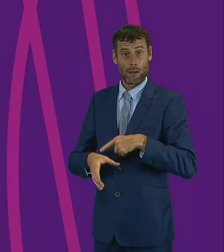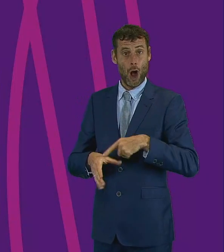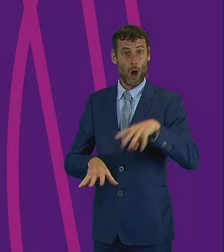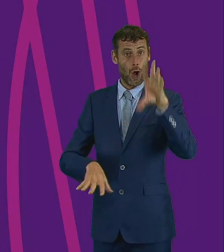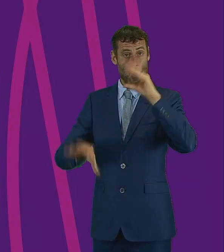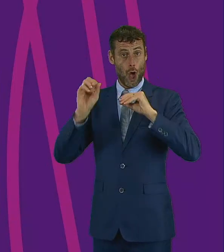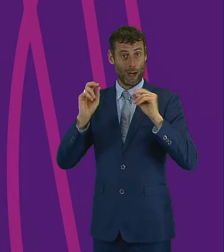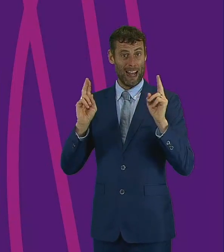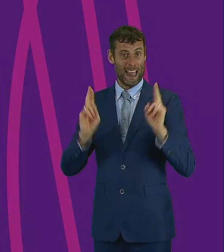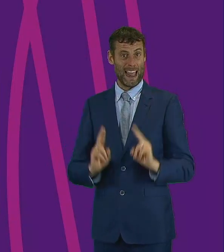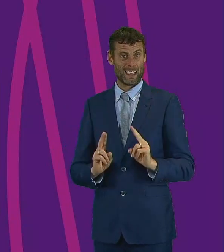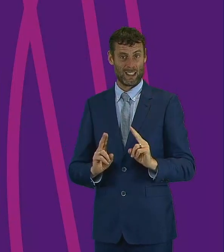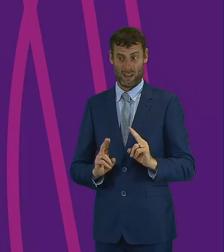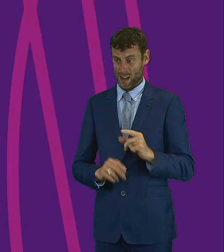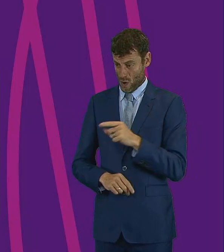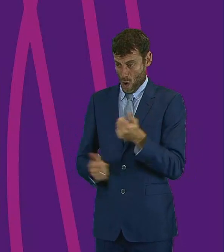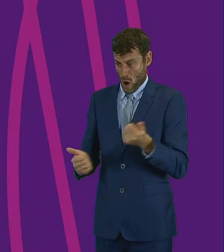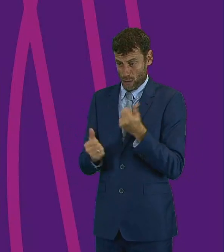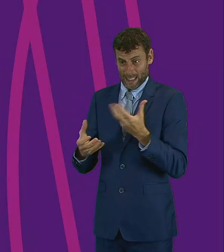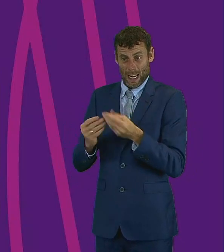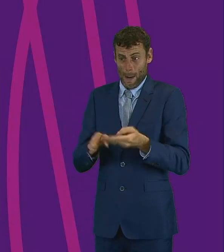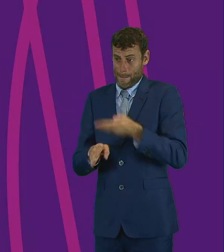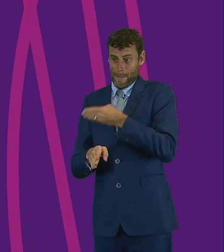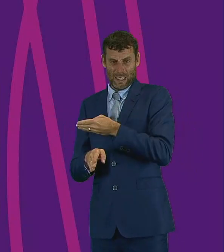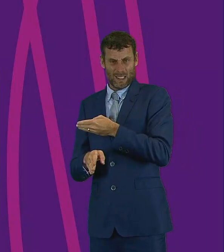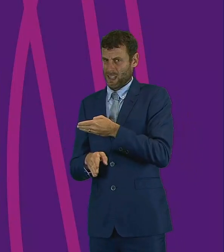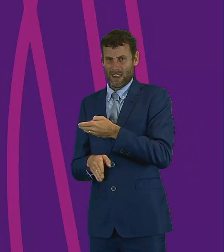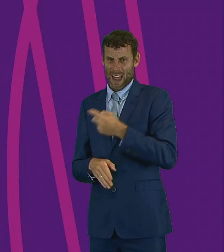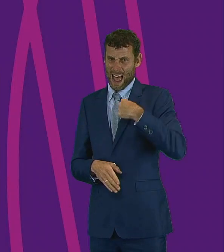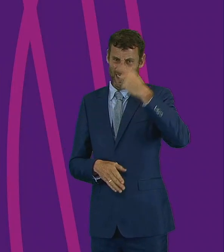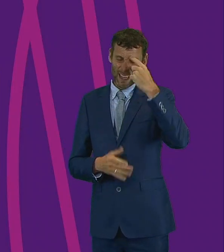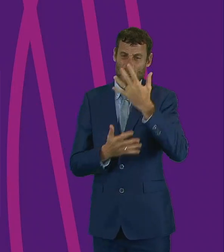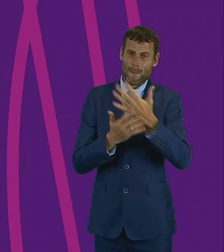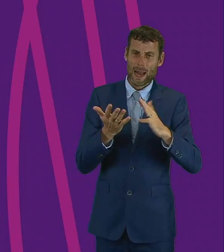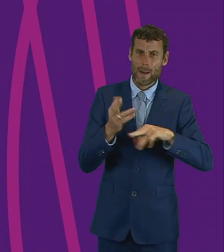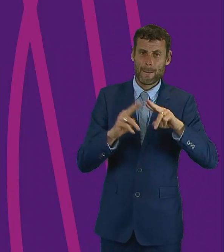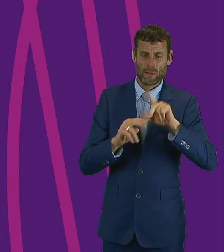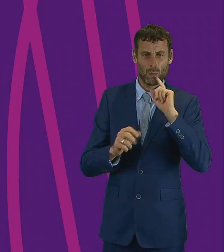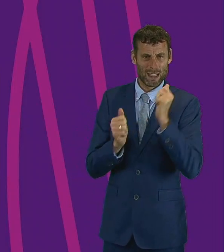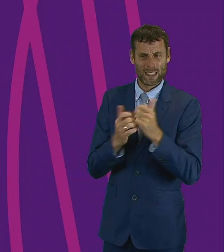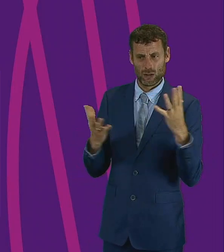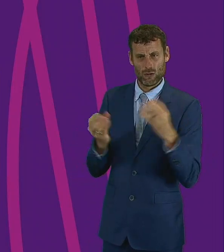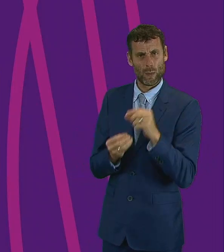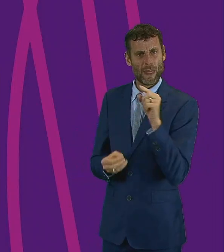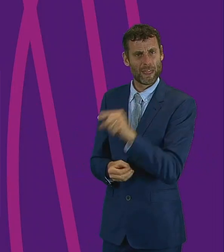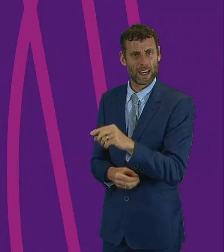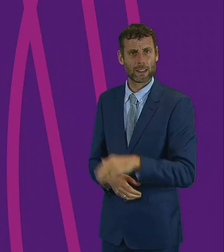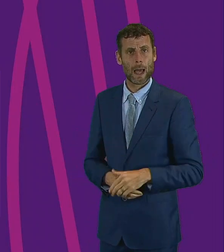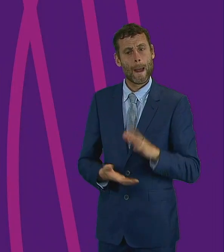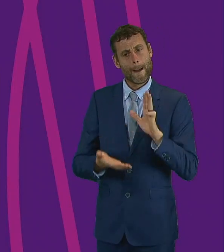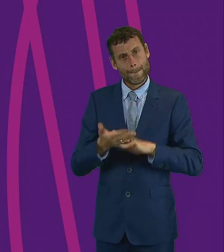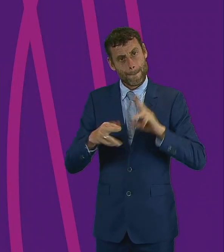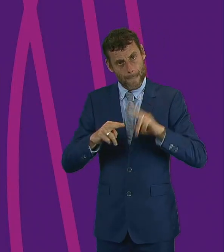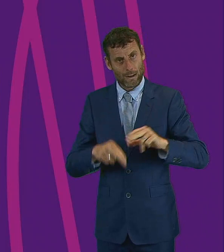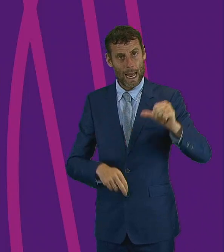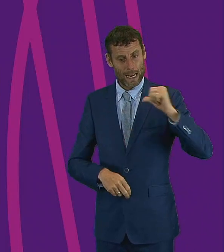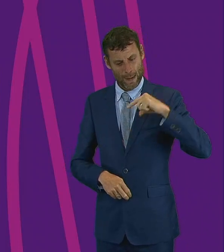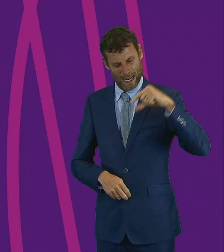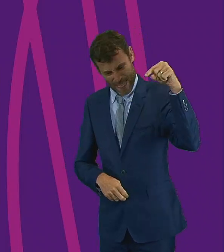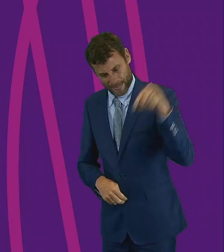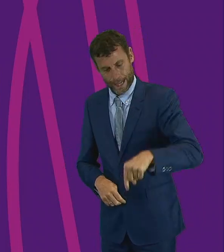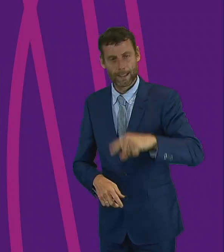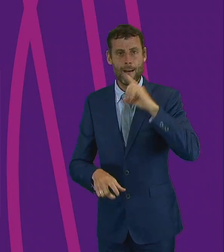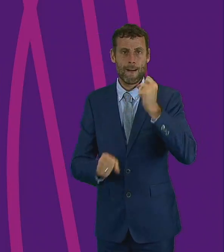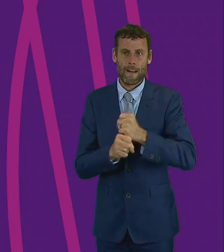year. I don't think that's acceptable, and I doubt that many parents across Scotland will either. Parents expect this government to have the